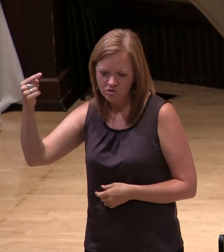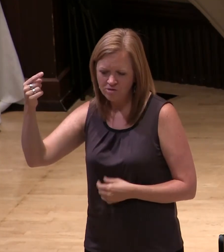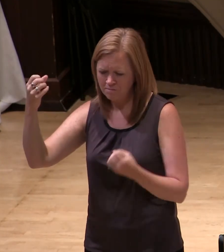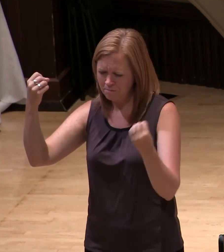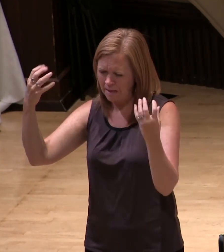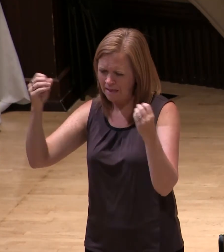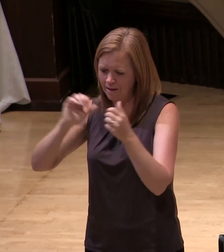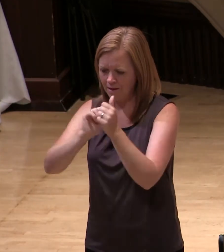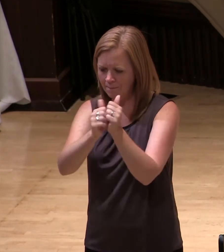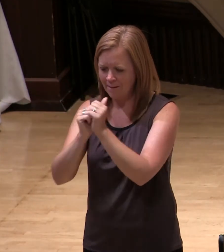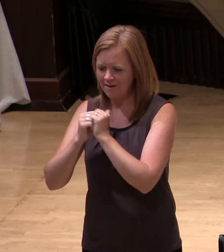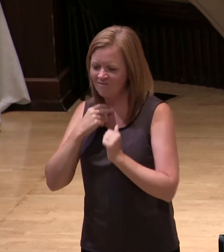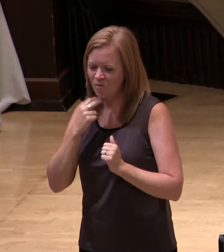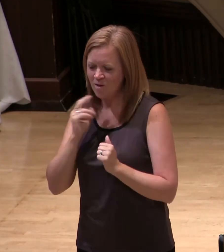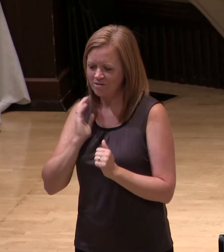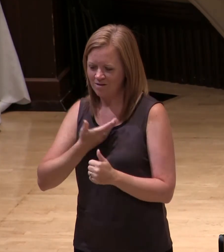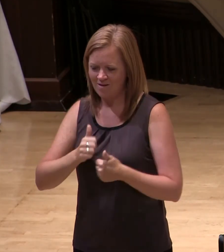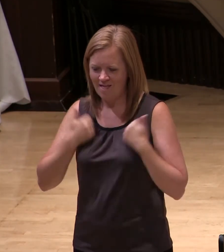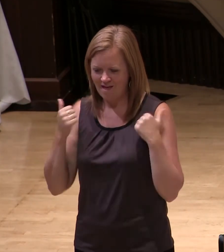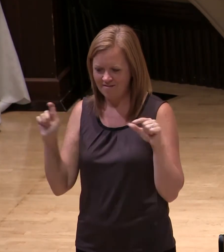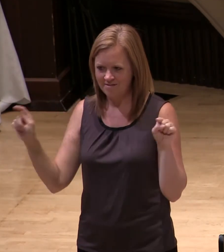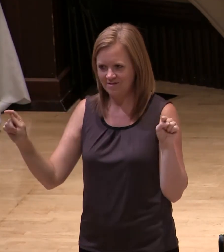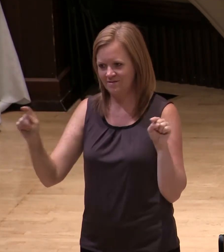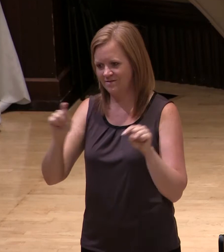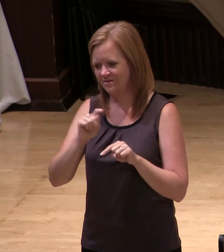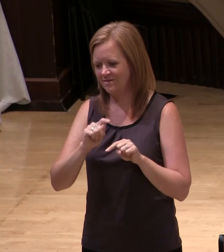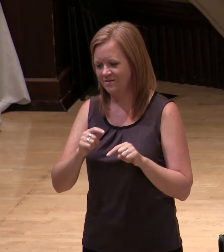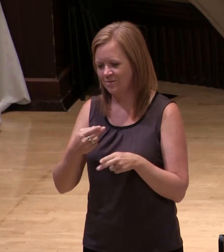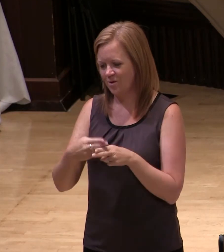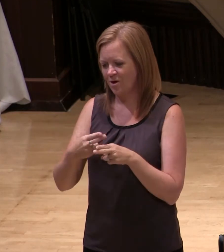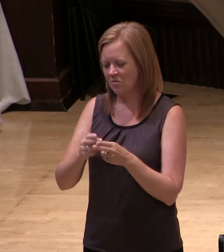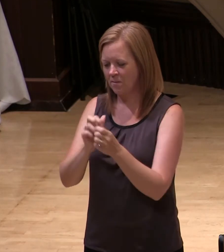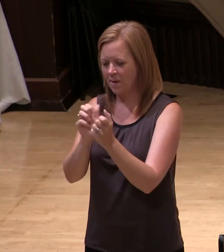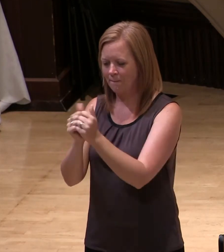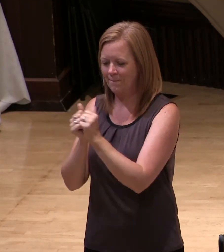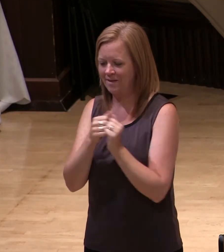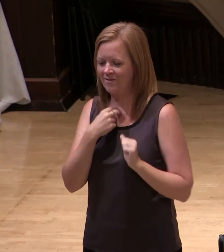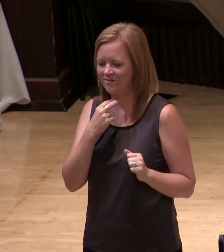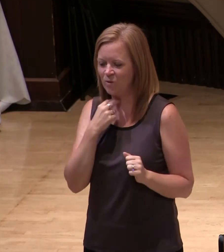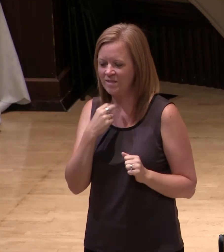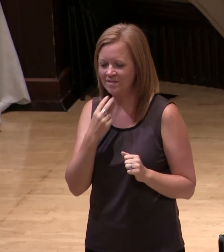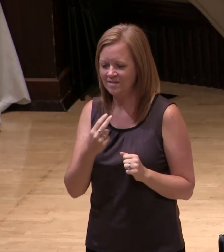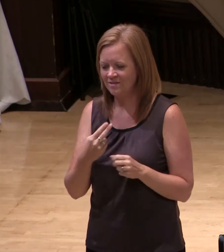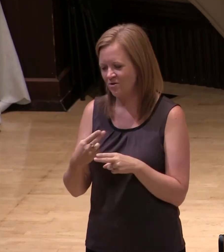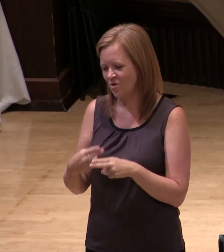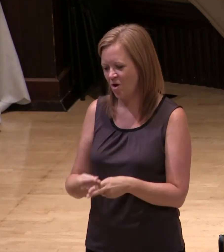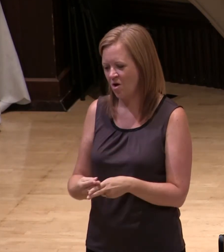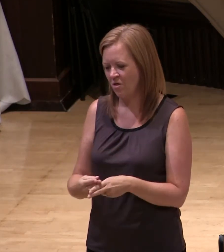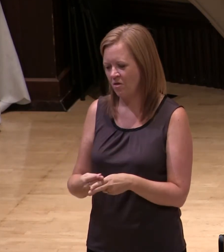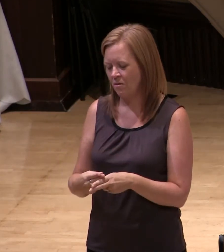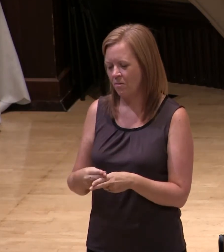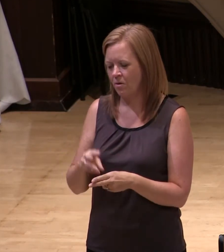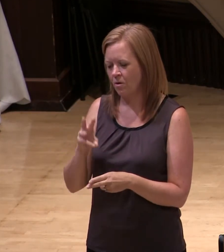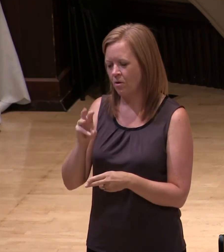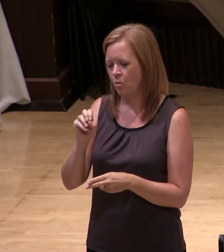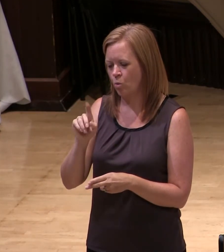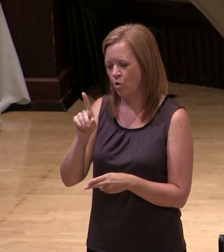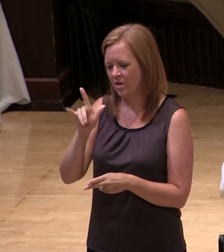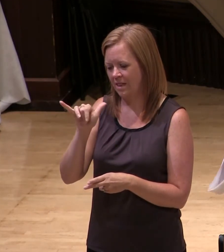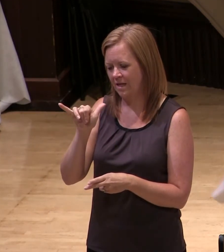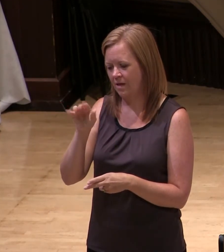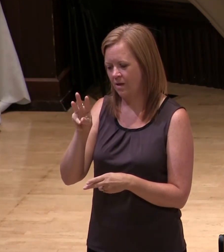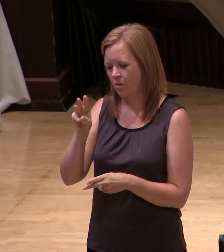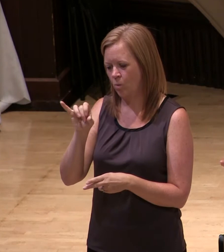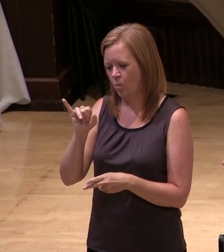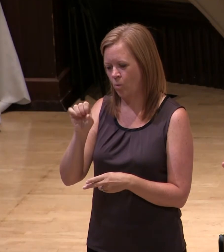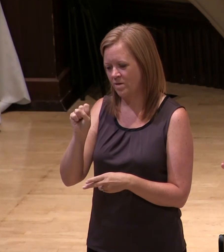are many competing voices in our lives. We call those competing voices sometimes worldly wisdom, because on